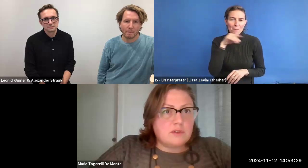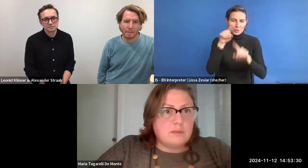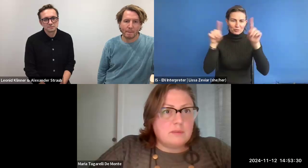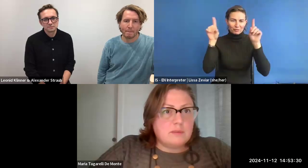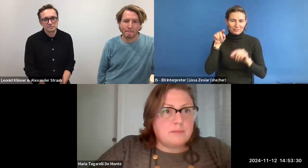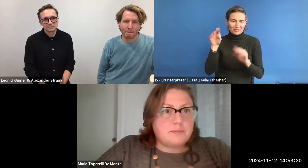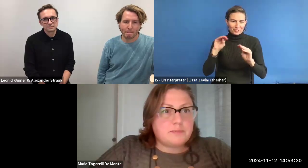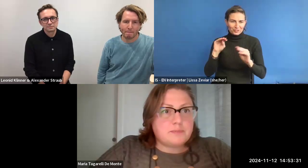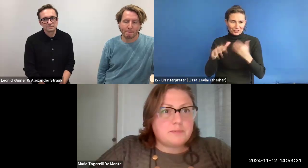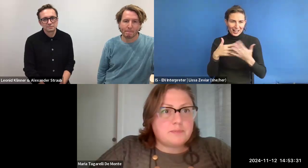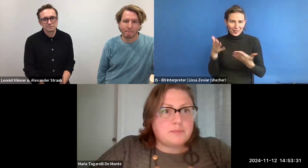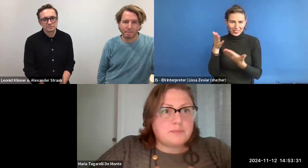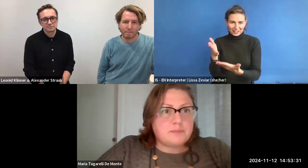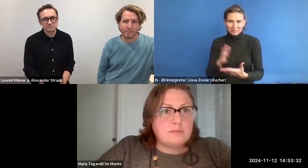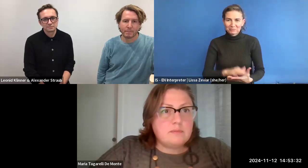English. Can you confirm?